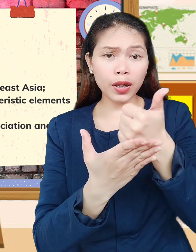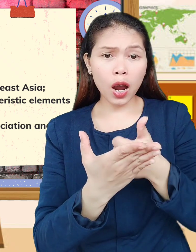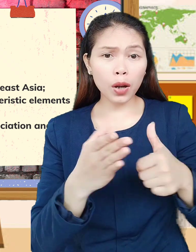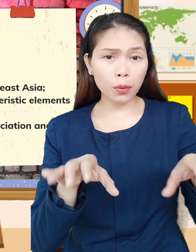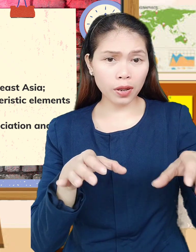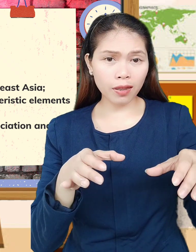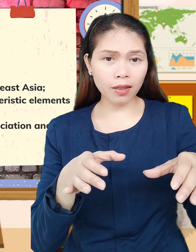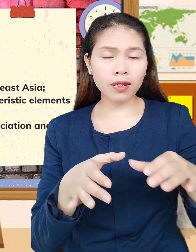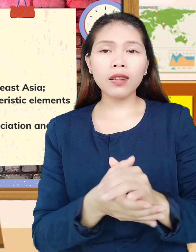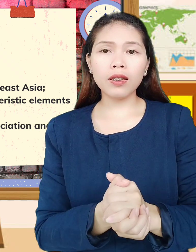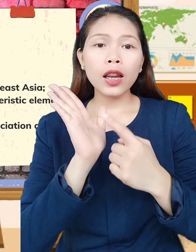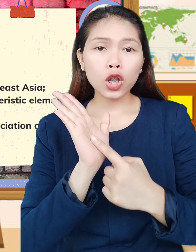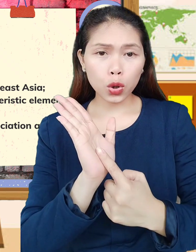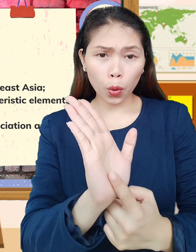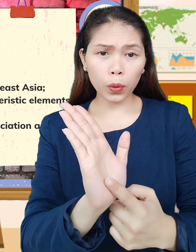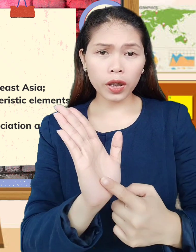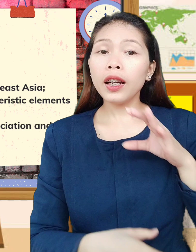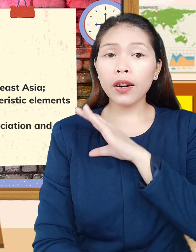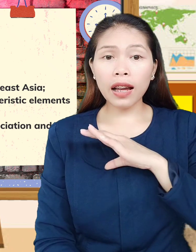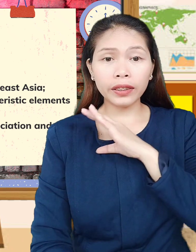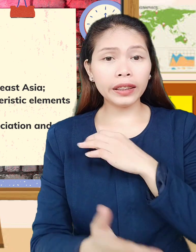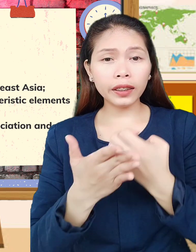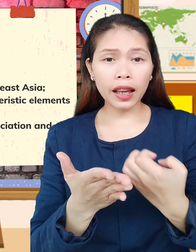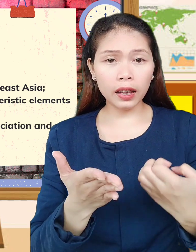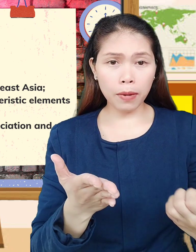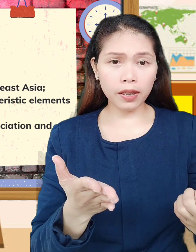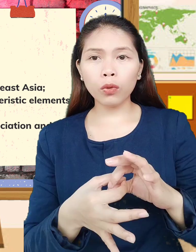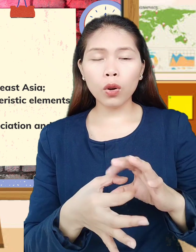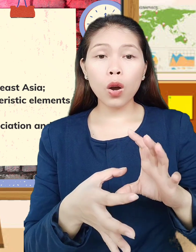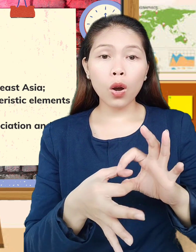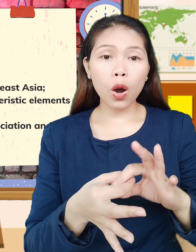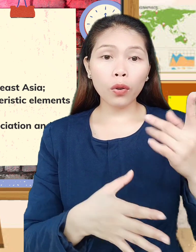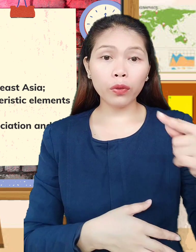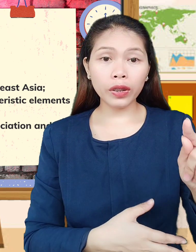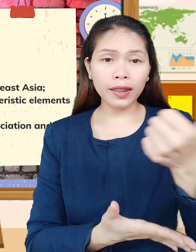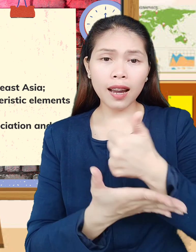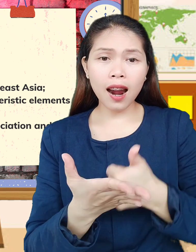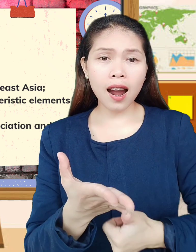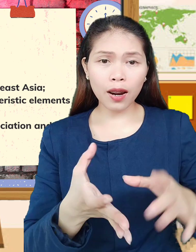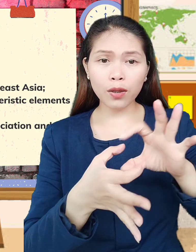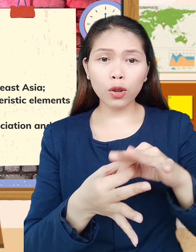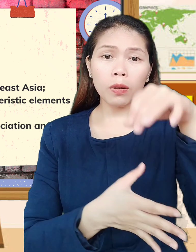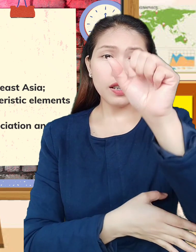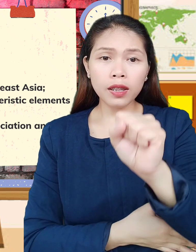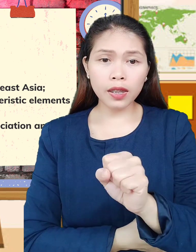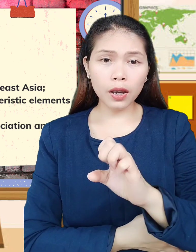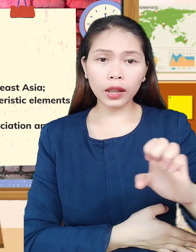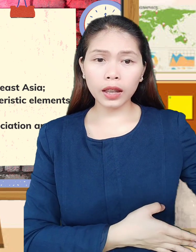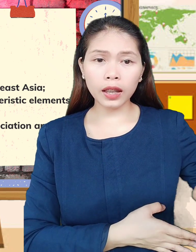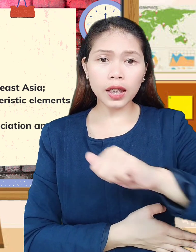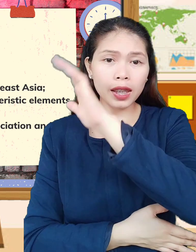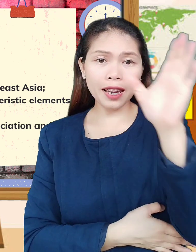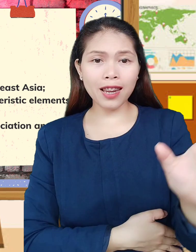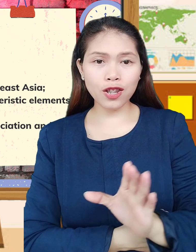Create artworks showing the characteristic elements of the arts of Southeast Asia.